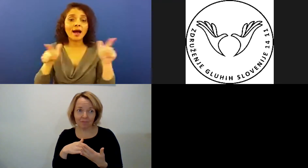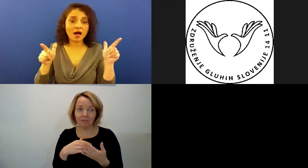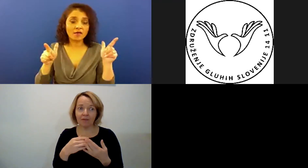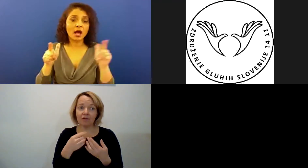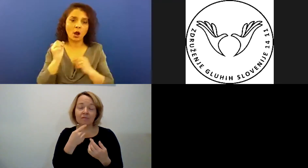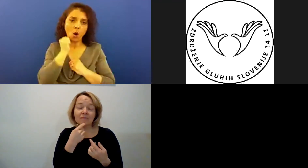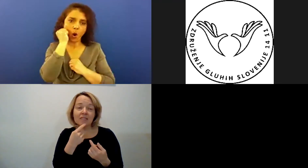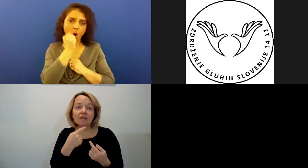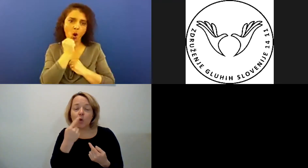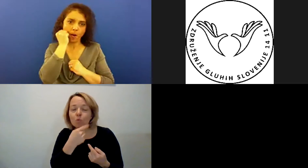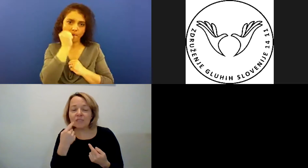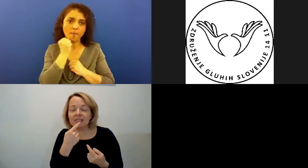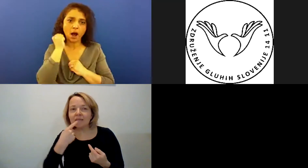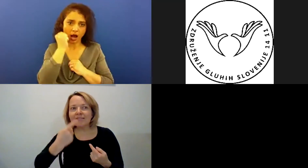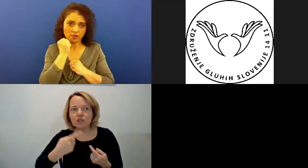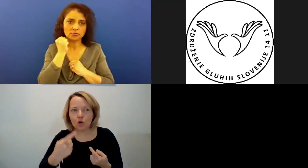where we were part of the